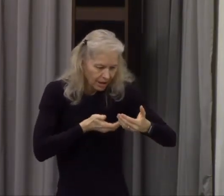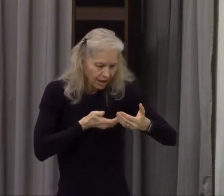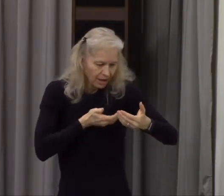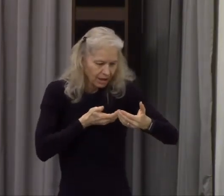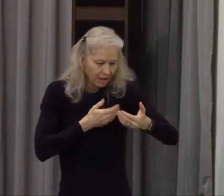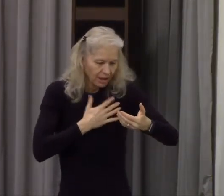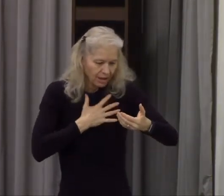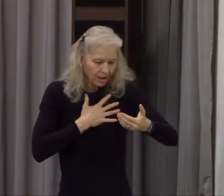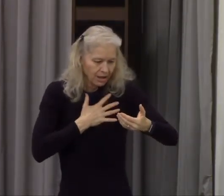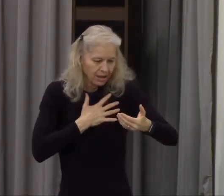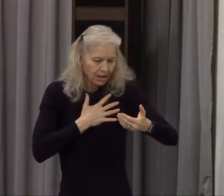And he says,